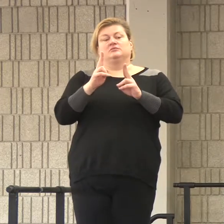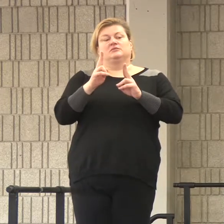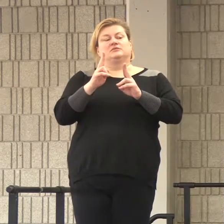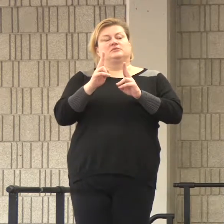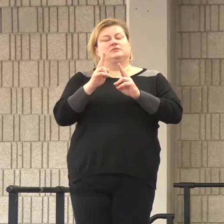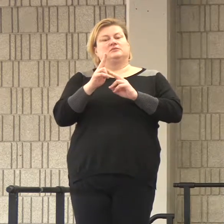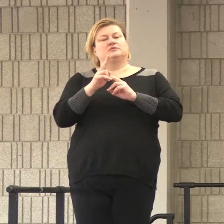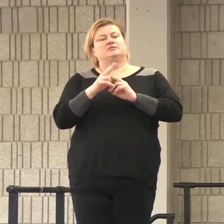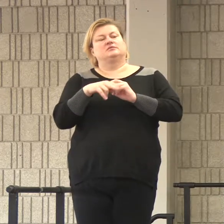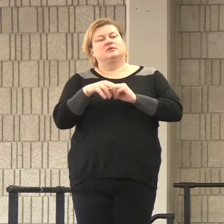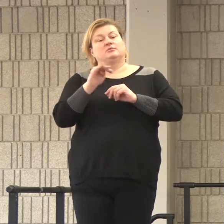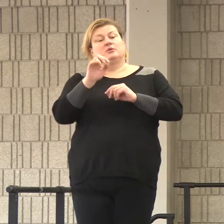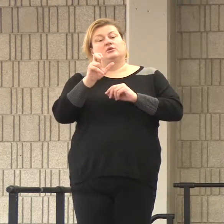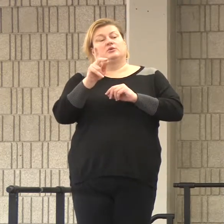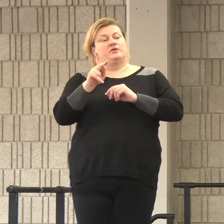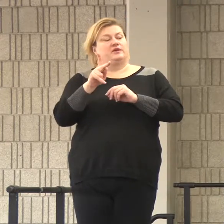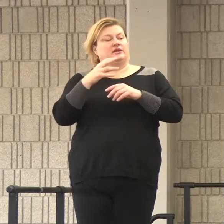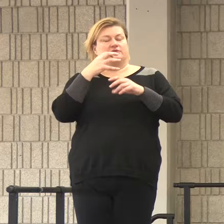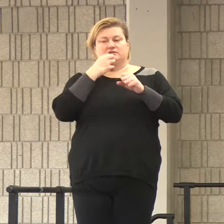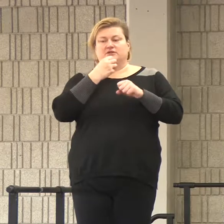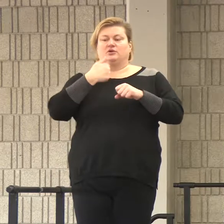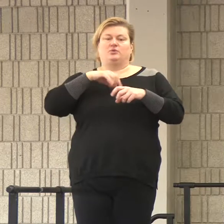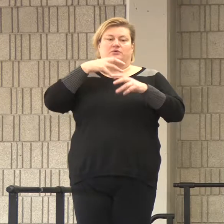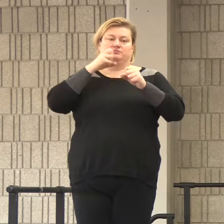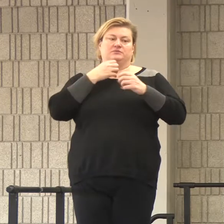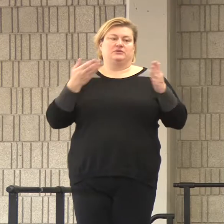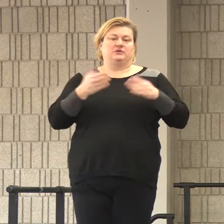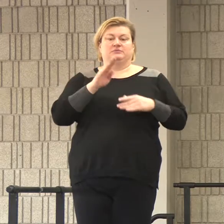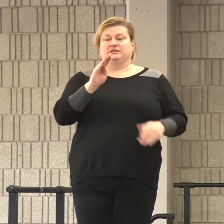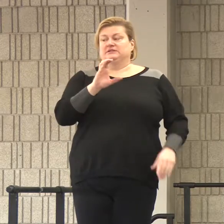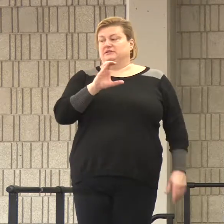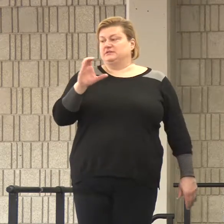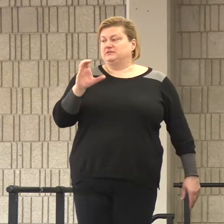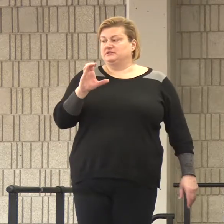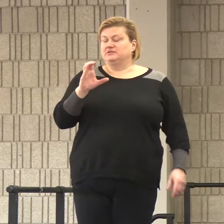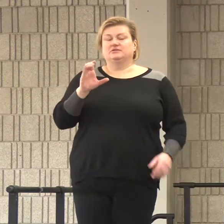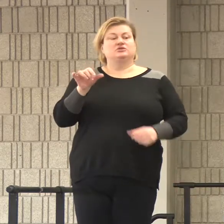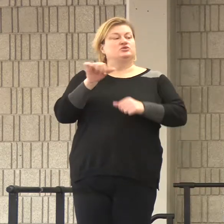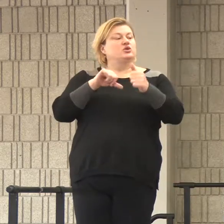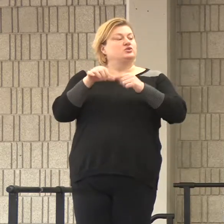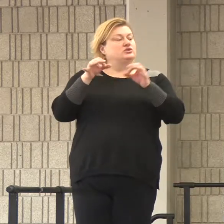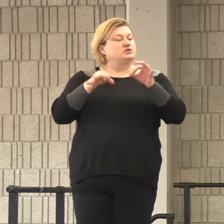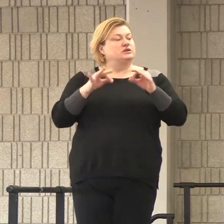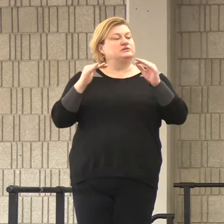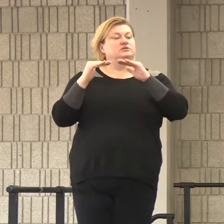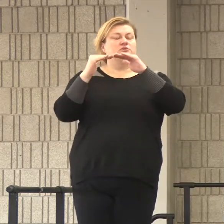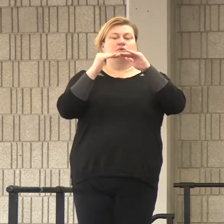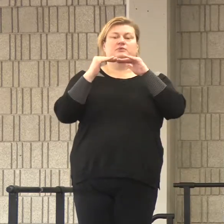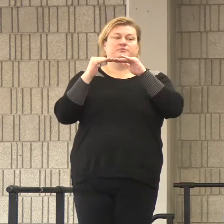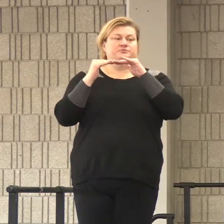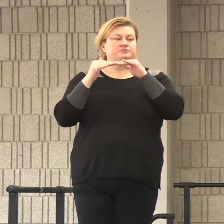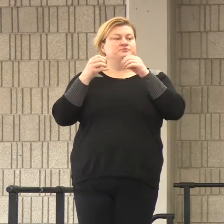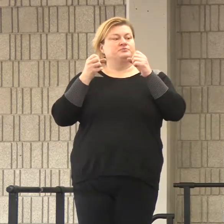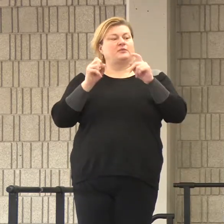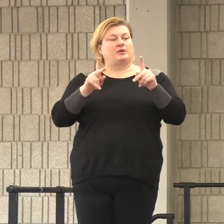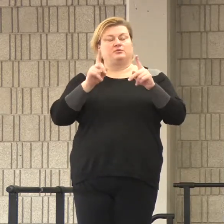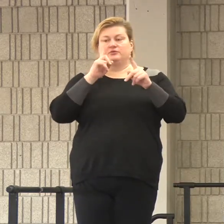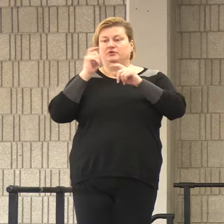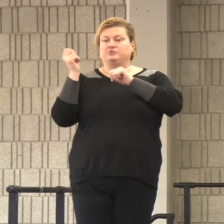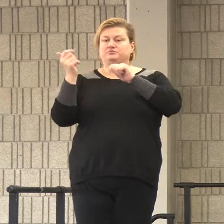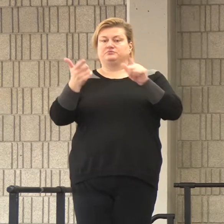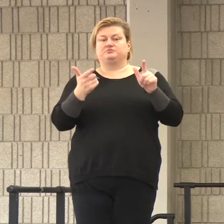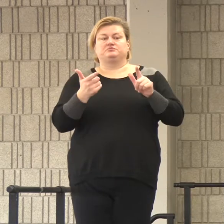dear is what we hold dear at Bristol Community College. Social justice, equality, opportunity for